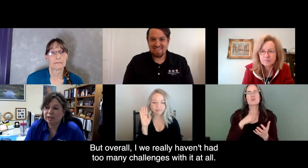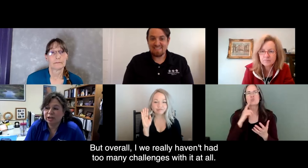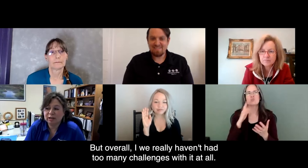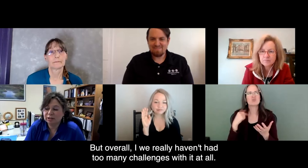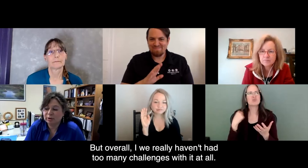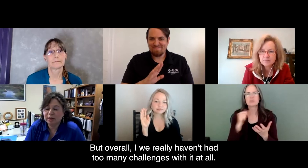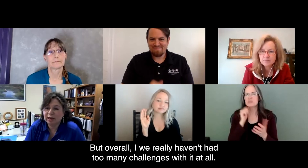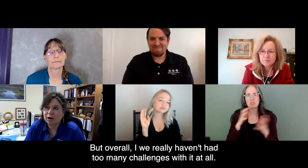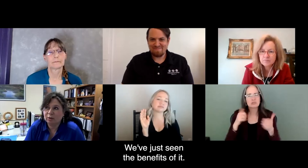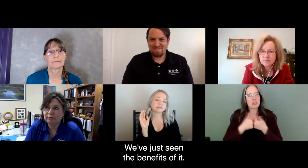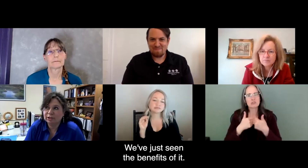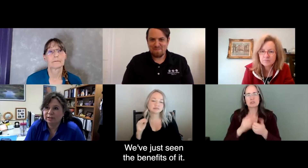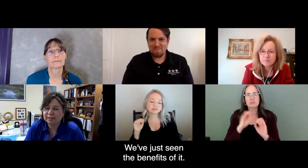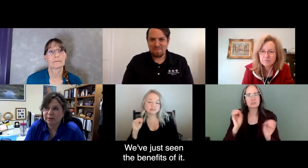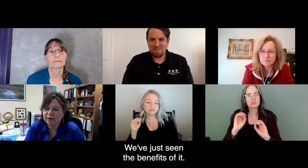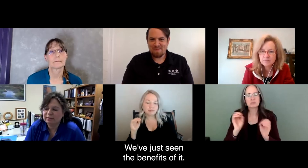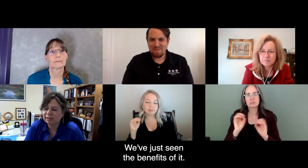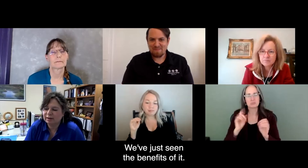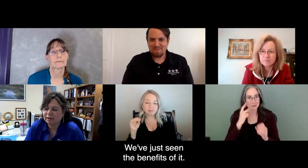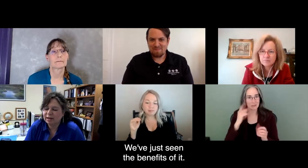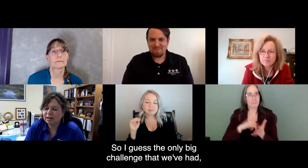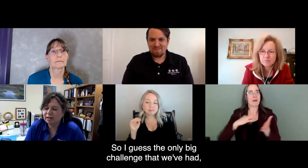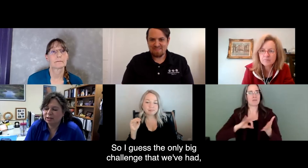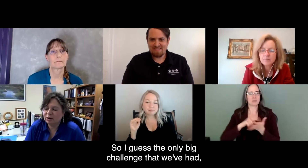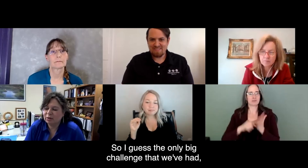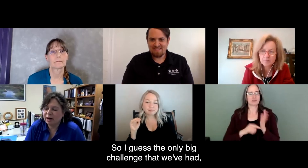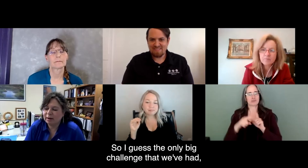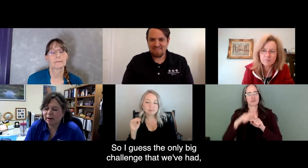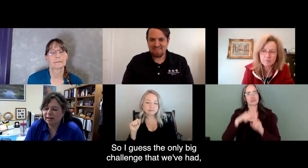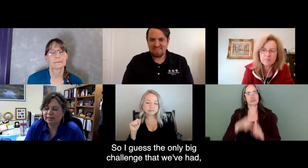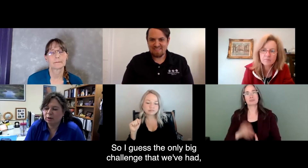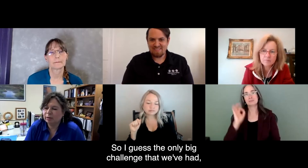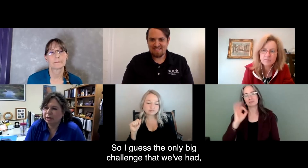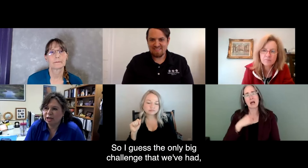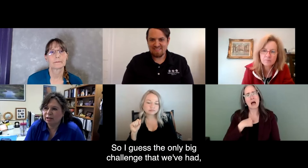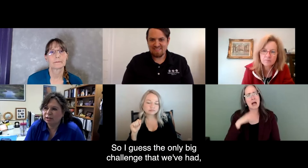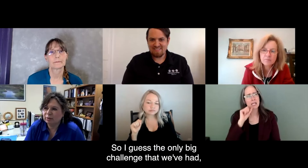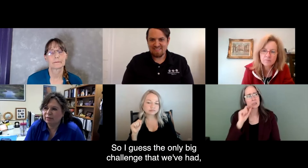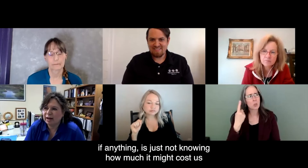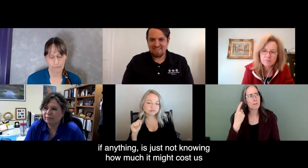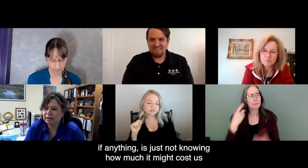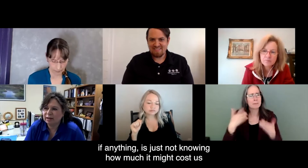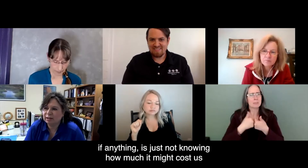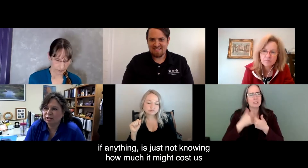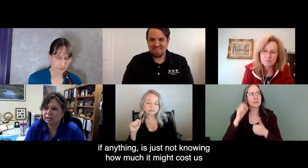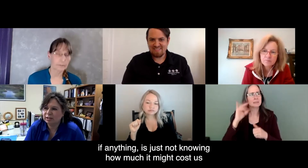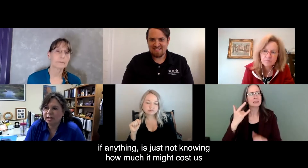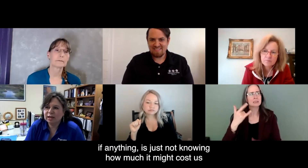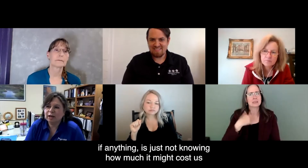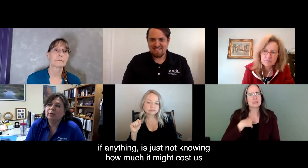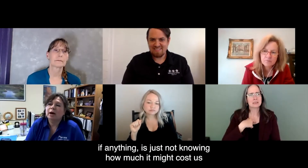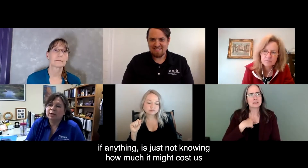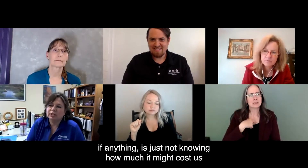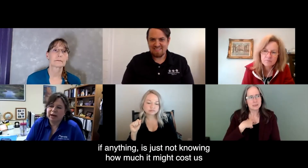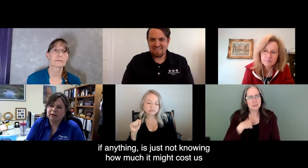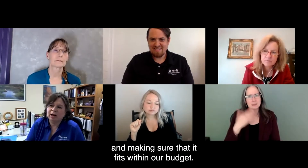too many challenges with it at all. We've just seen the benefits of it. So I guess the only big challenge that we've had, if anything, is just not